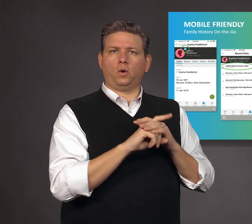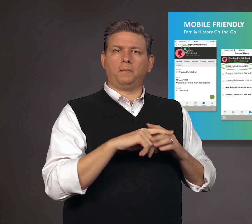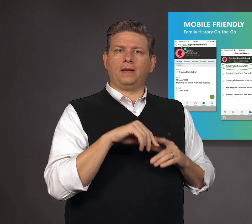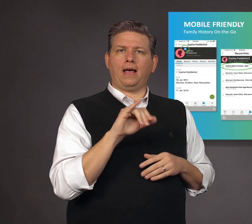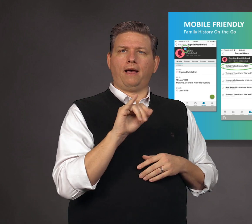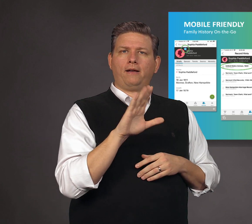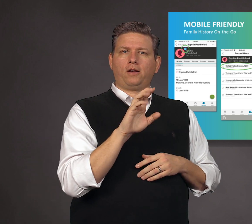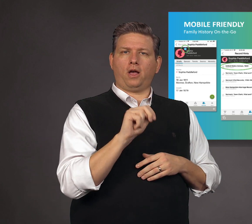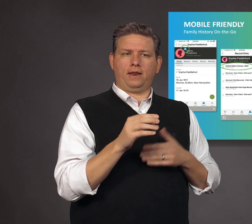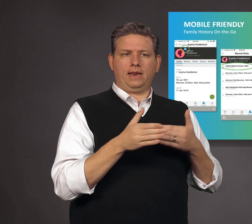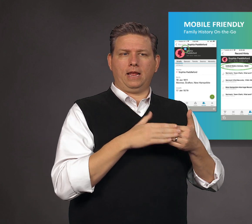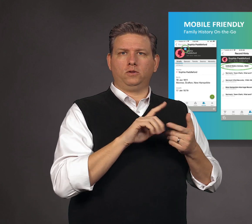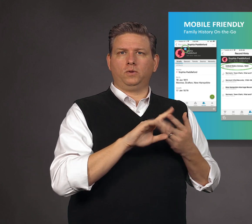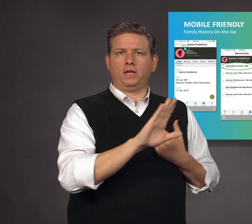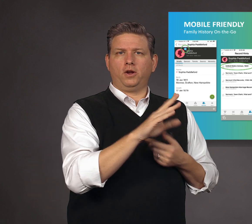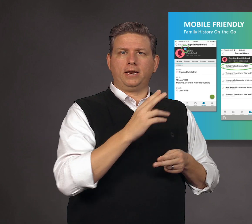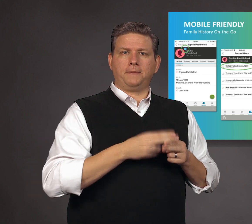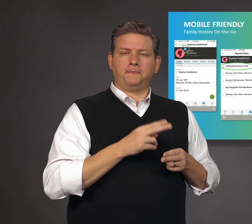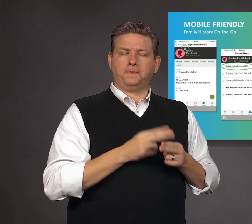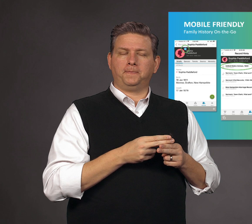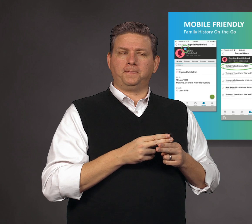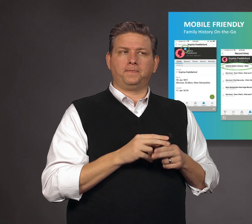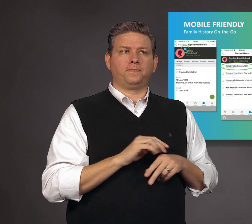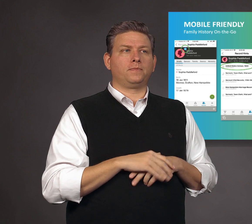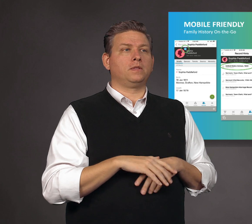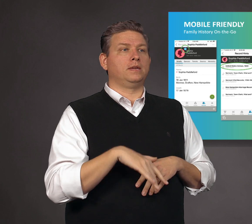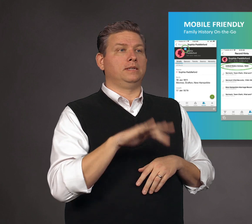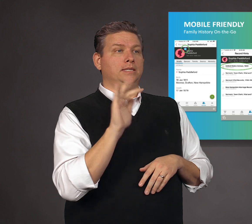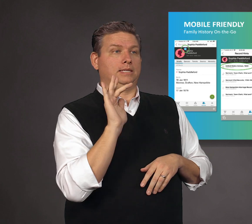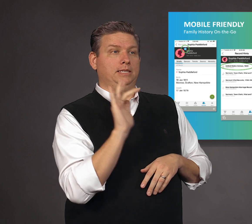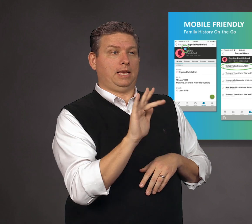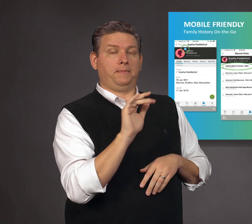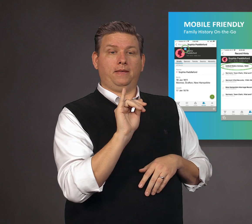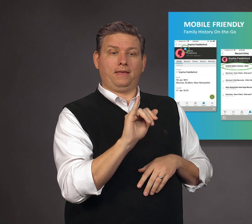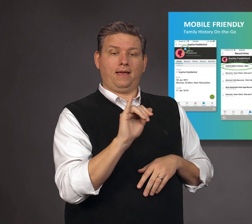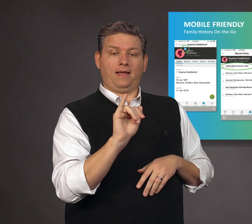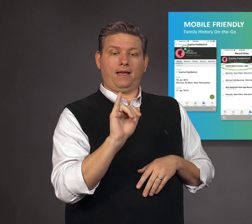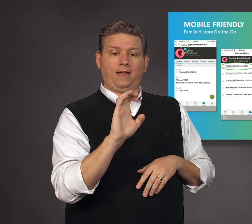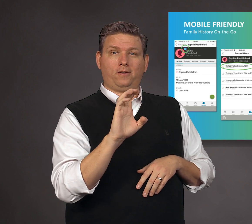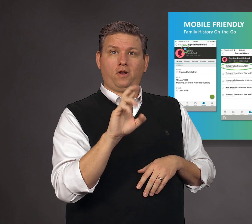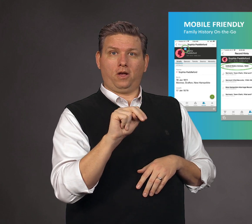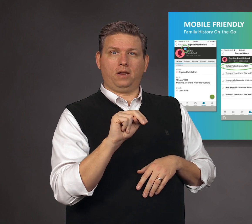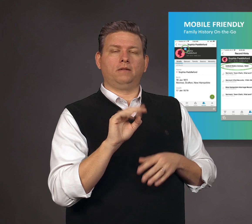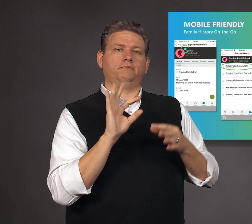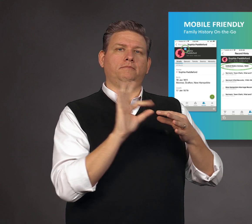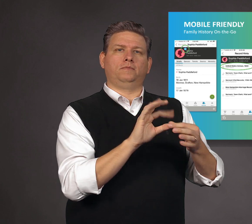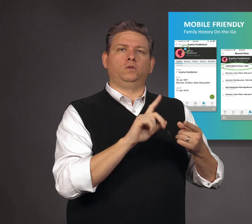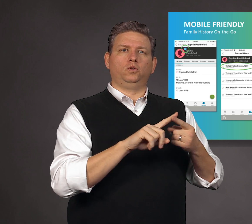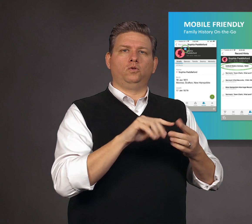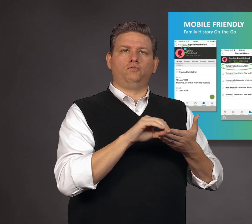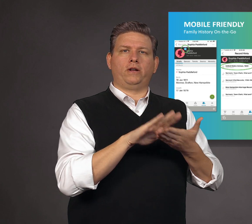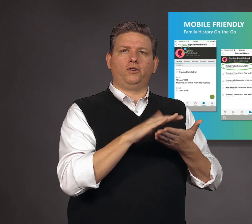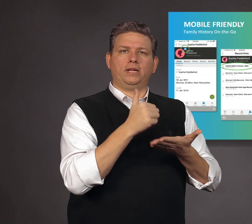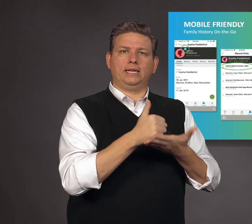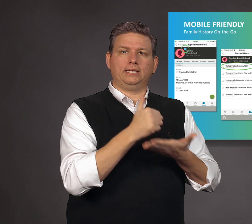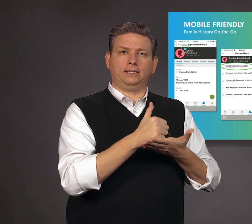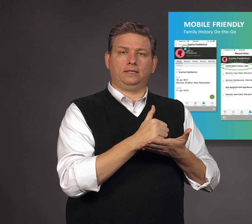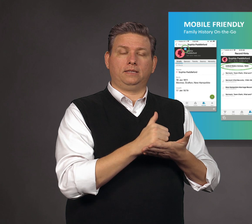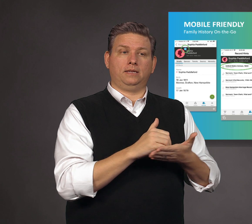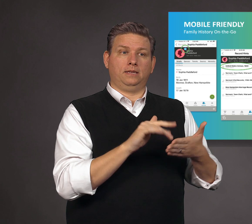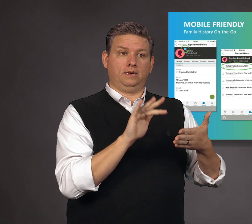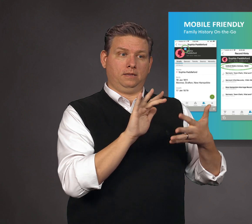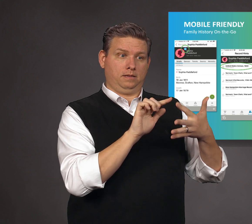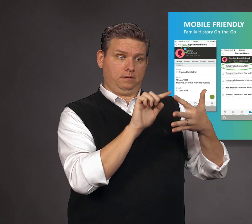to the ancestor's name on their profile page. Tapping that icon will take you to a list of record hints. Tap a record to bring